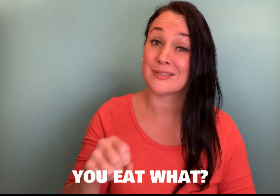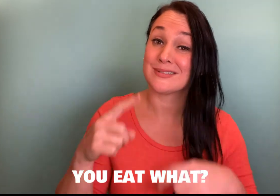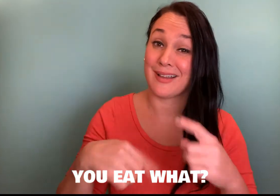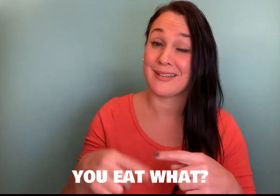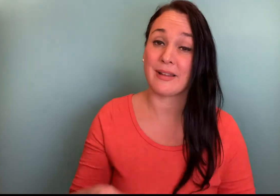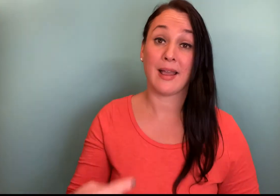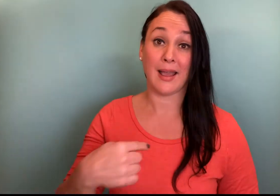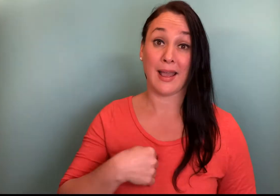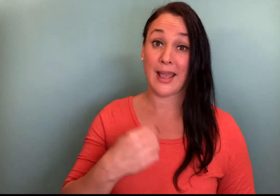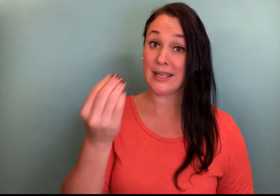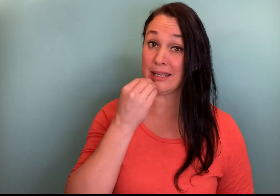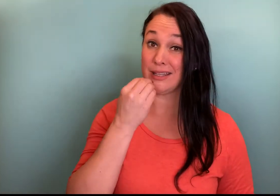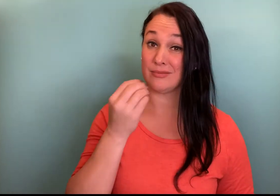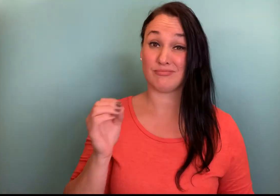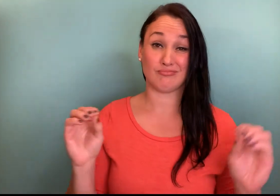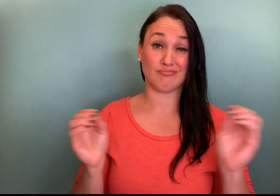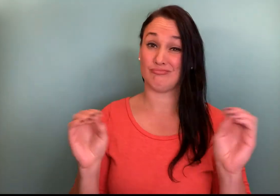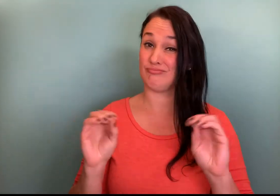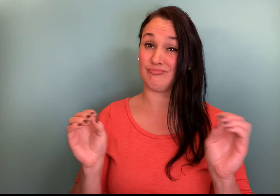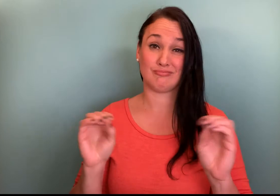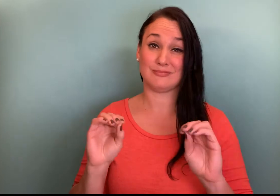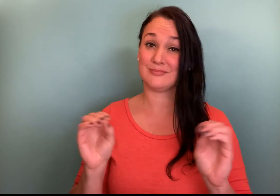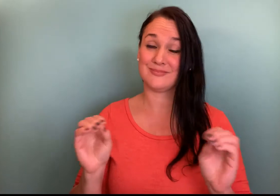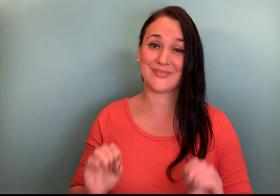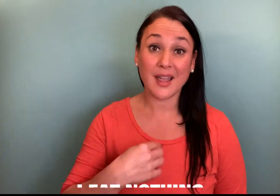You can sign like I'm eating nothing.